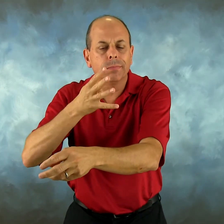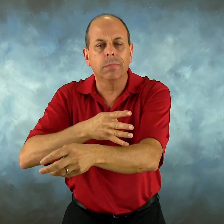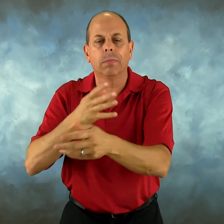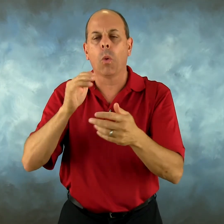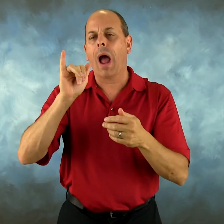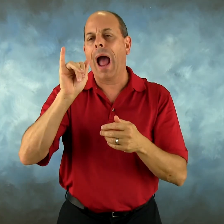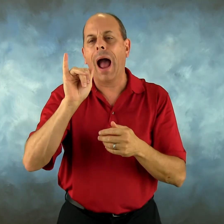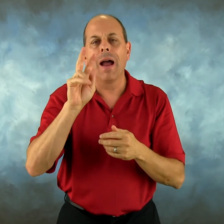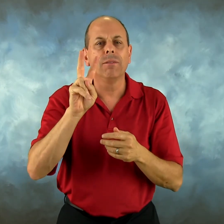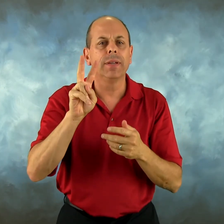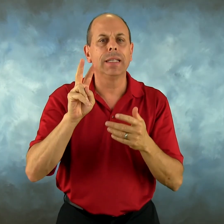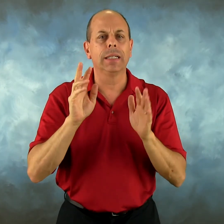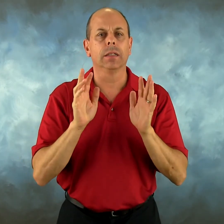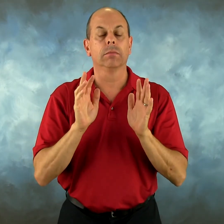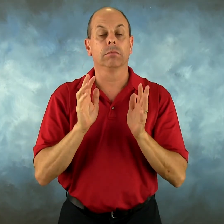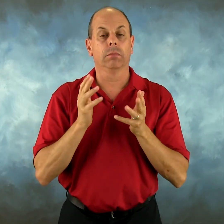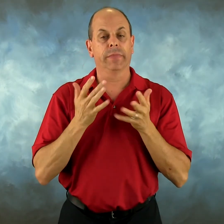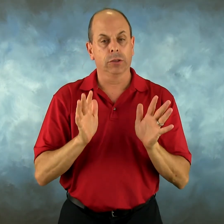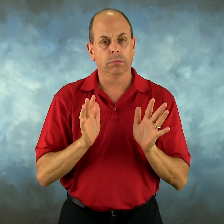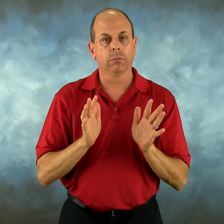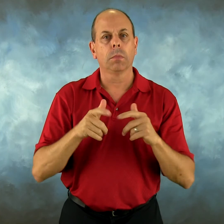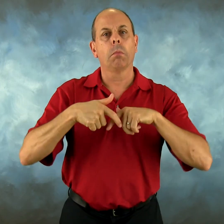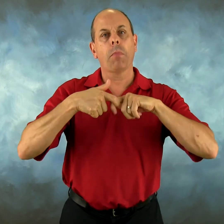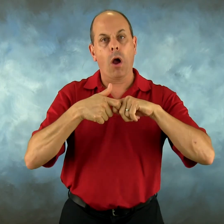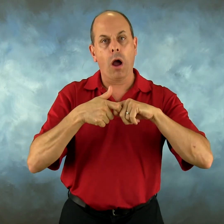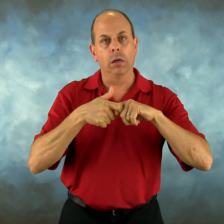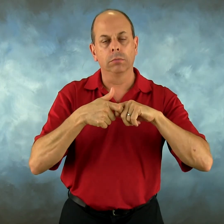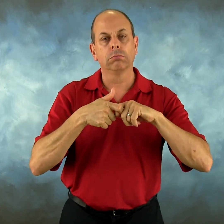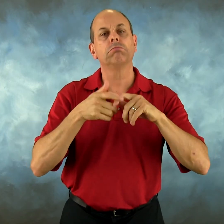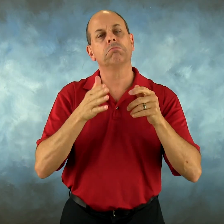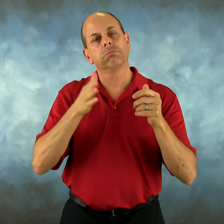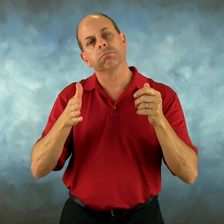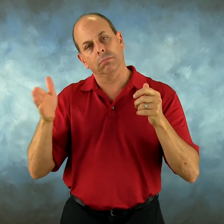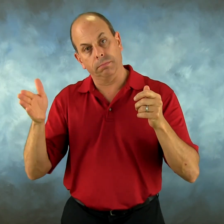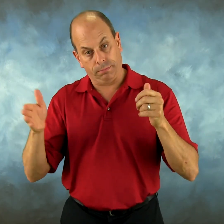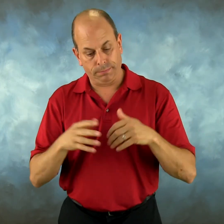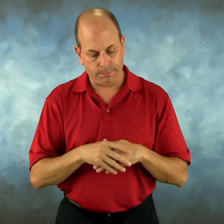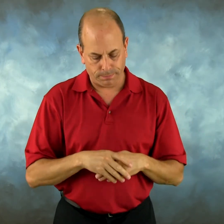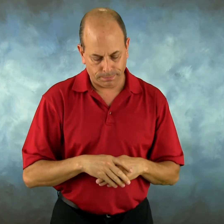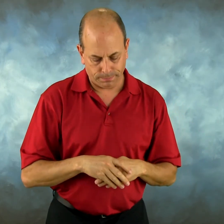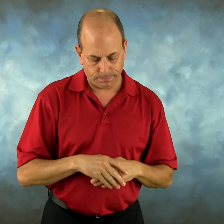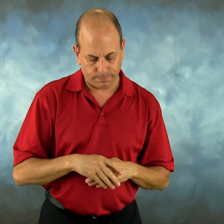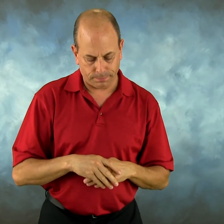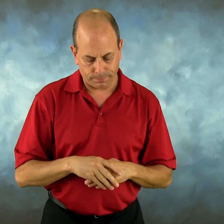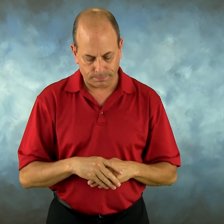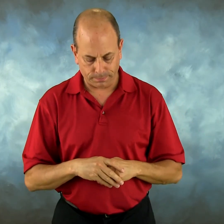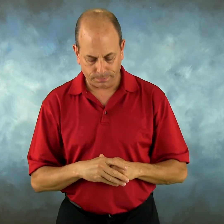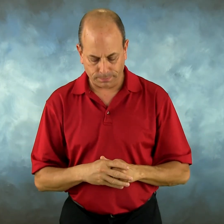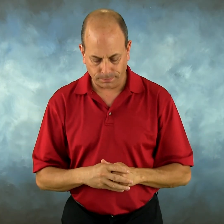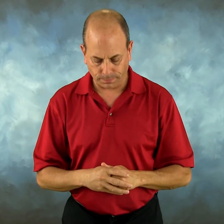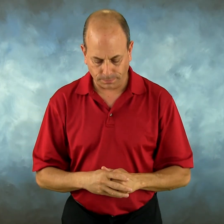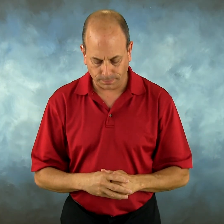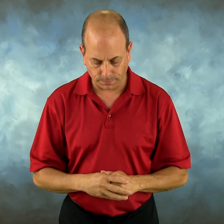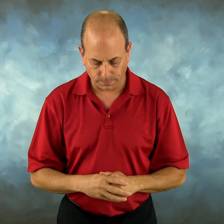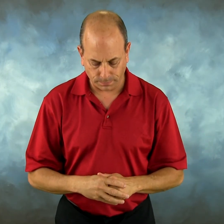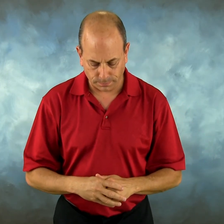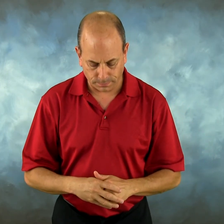blood, like a blood transfusion or IV. When you're done with that statement, pause and then go on with the